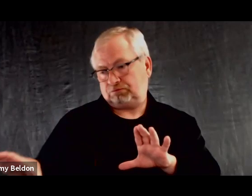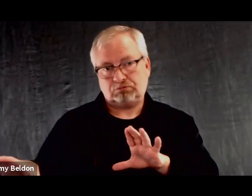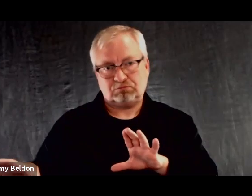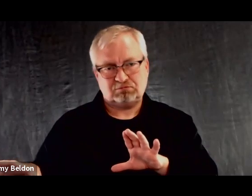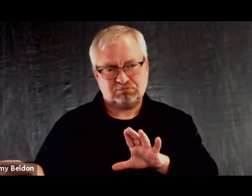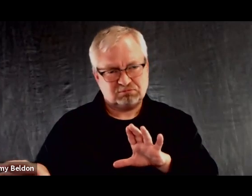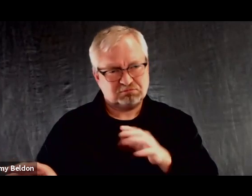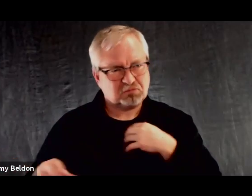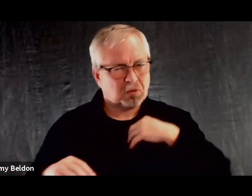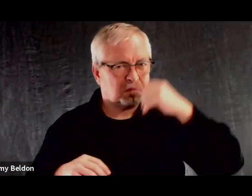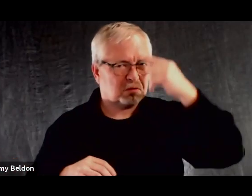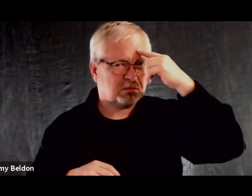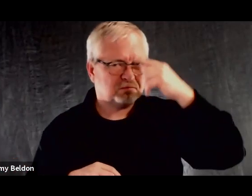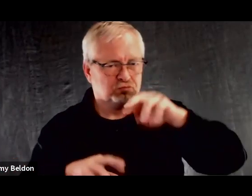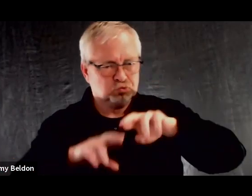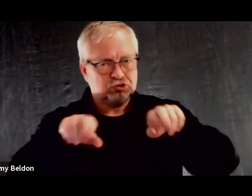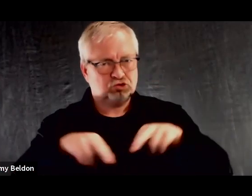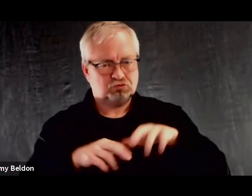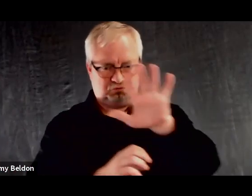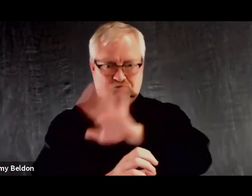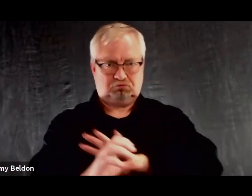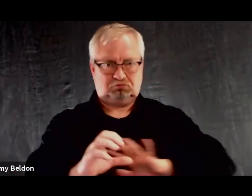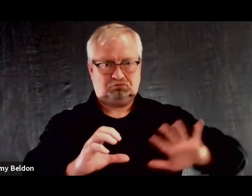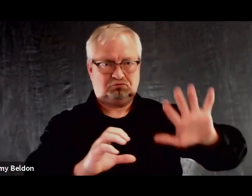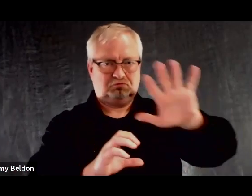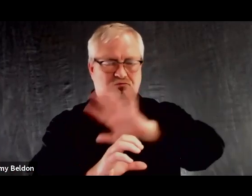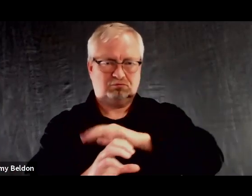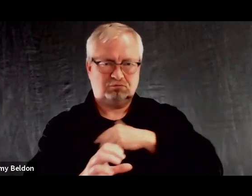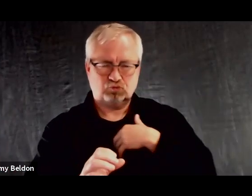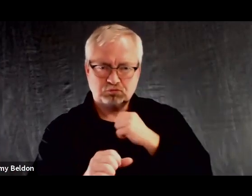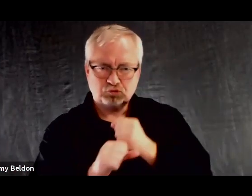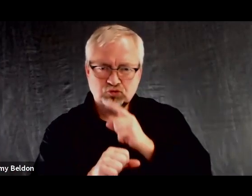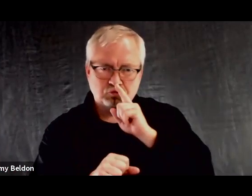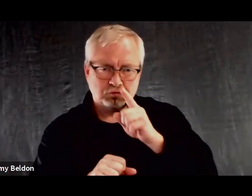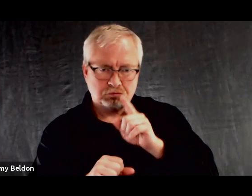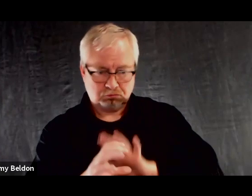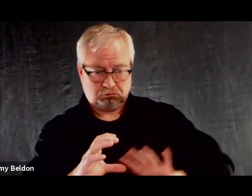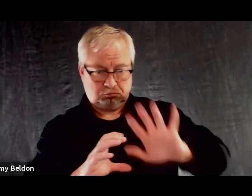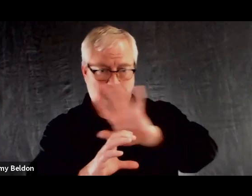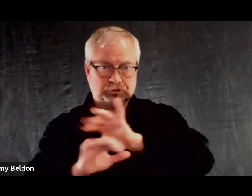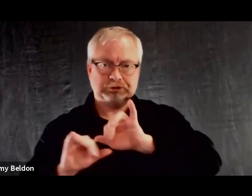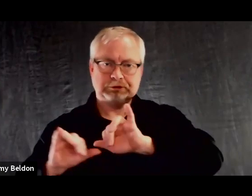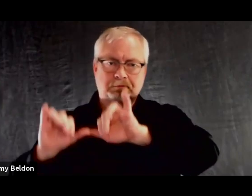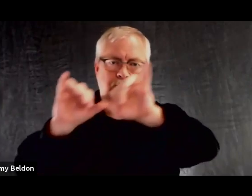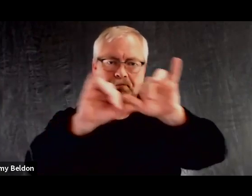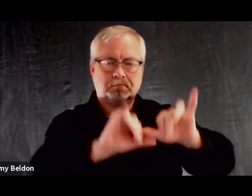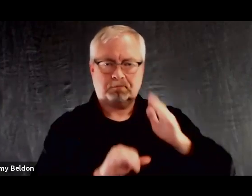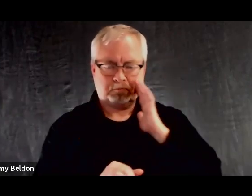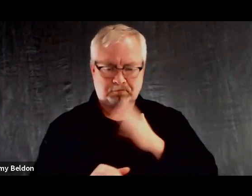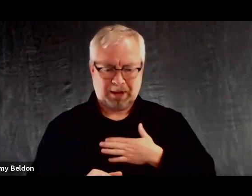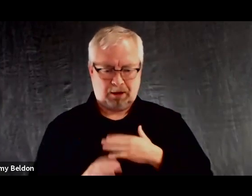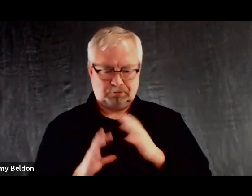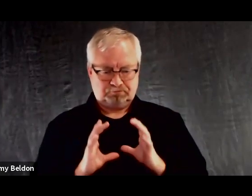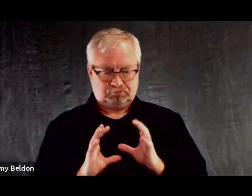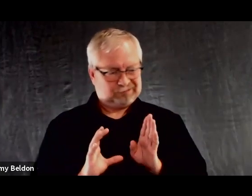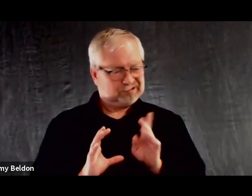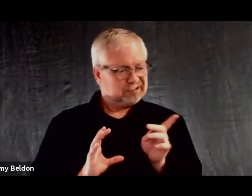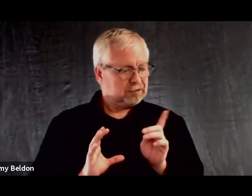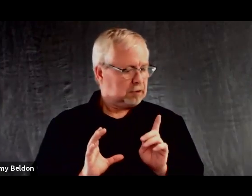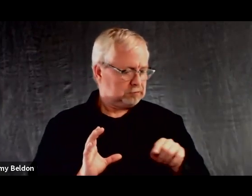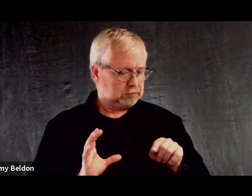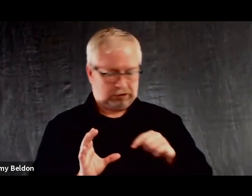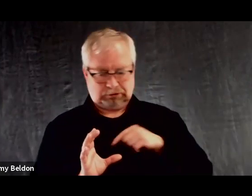our activities and make them somewhat consistent across the borders? And on that point too, if in fact the president